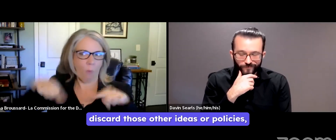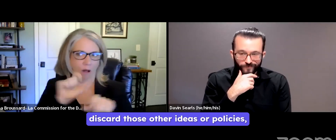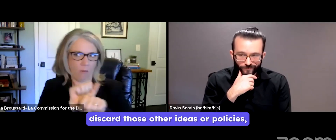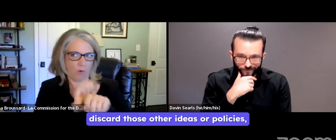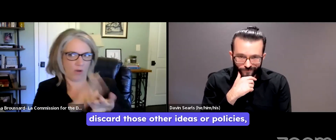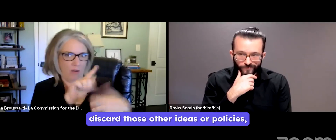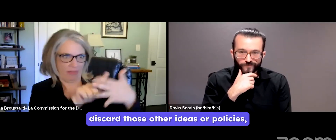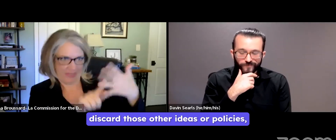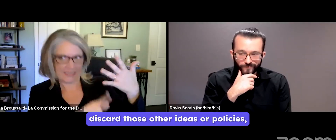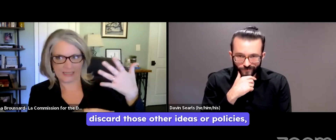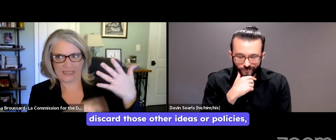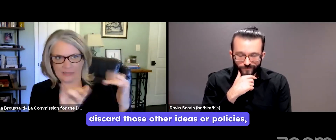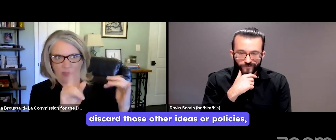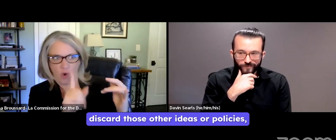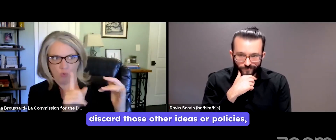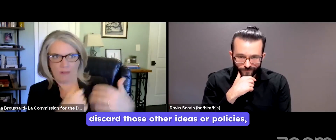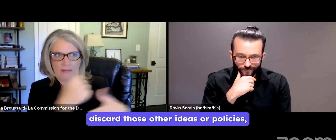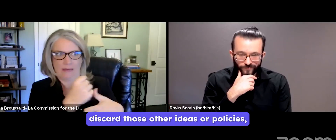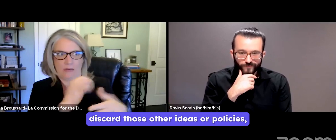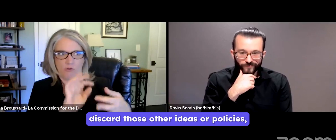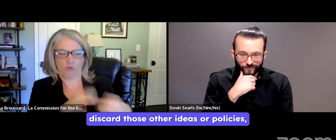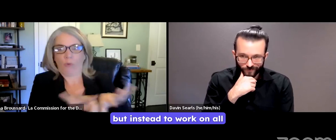discard those other ideas or policies, but